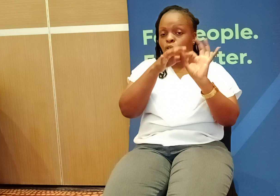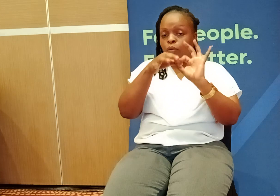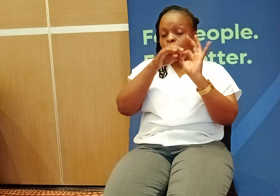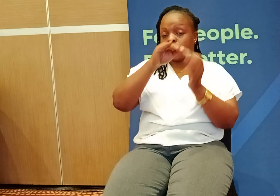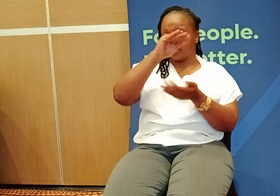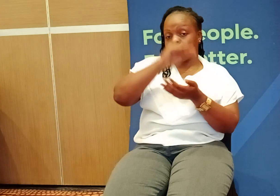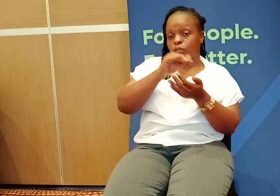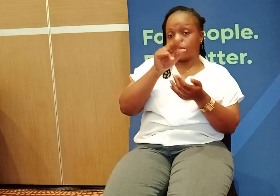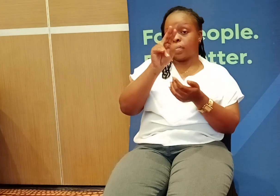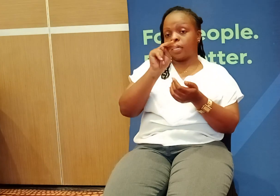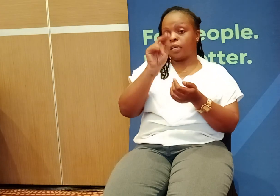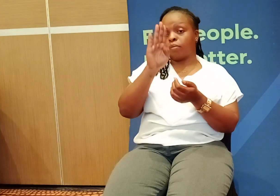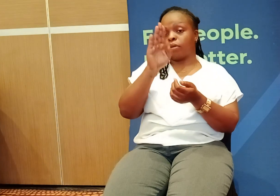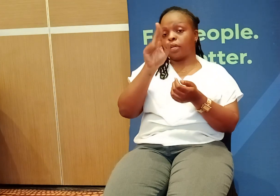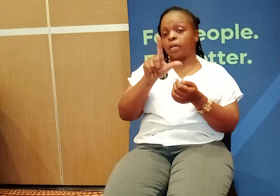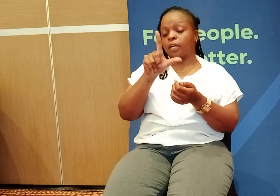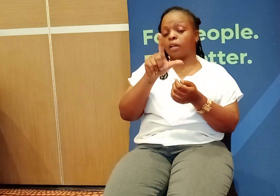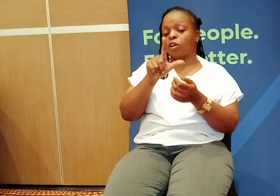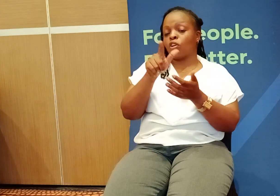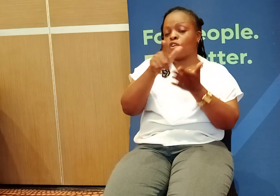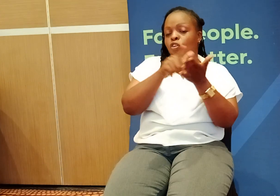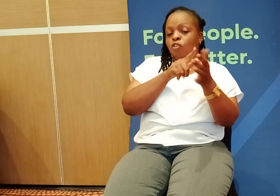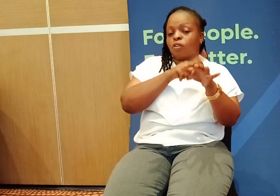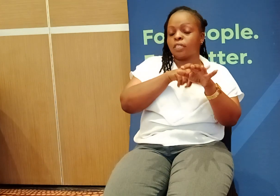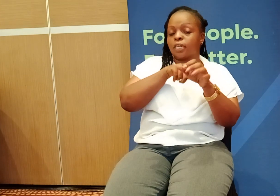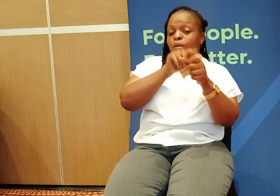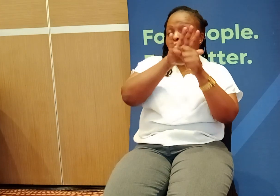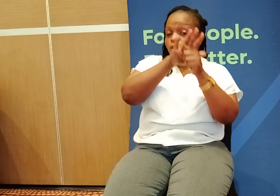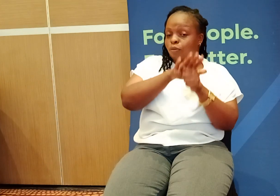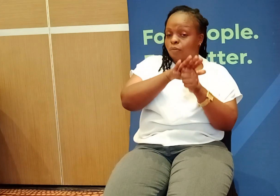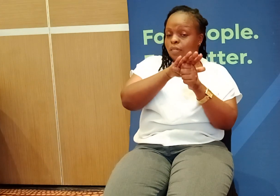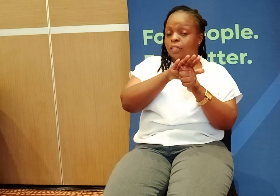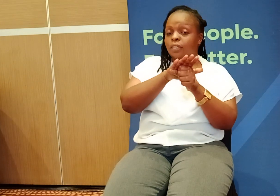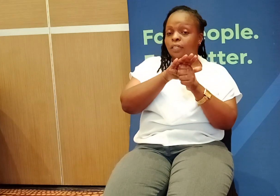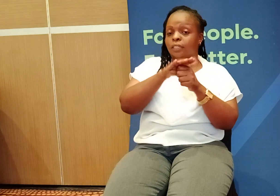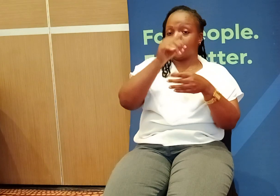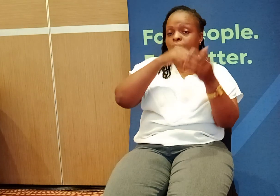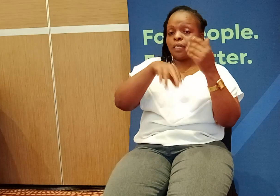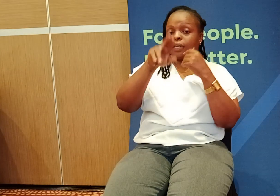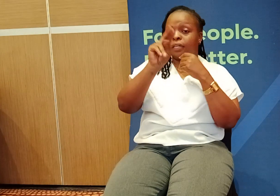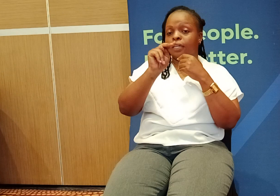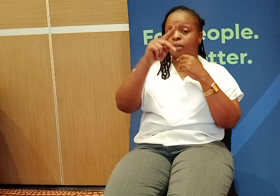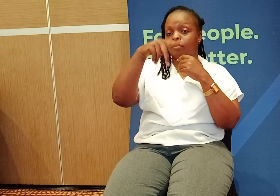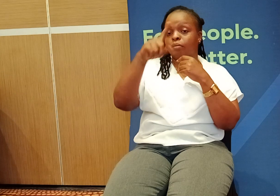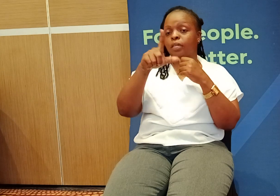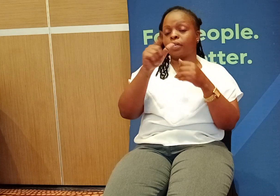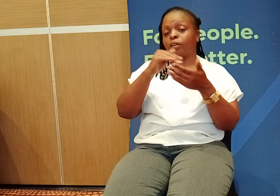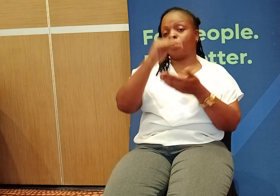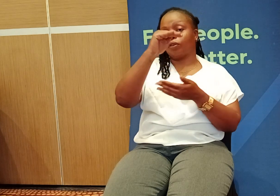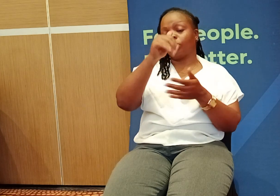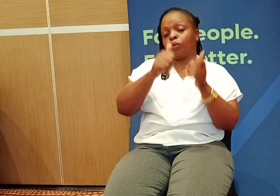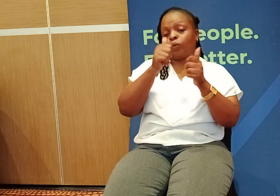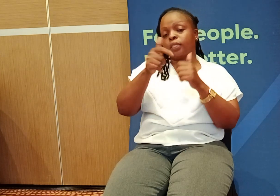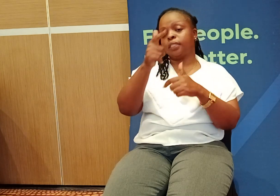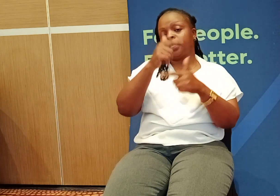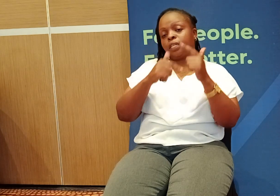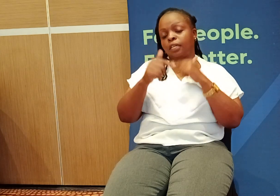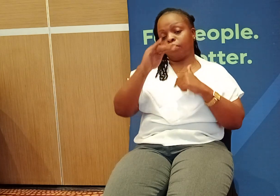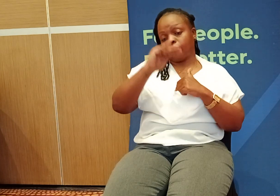very long time. It has dominated in terms of the NPL growth. That came down from 34 to